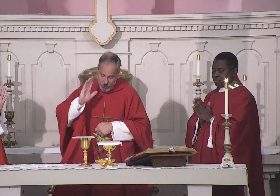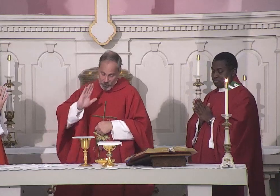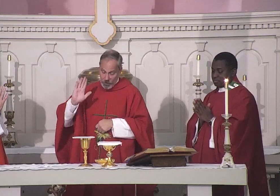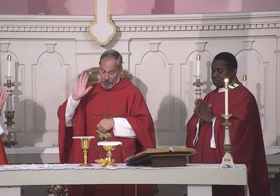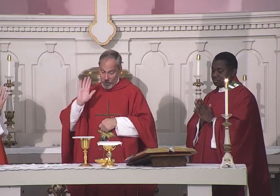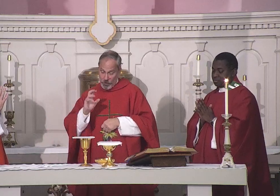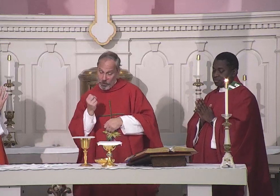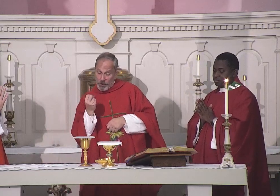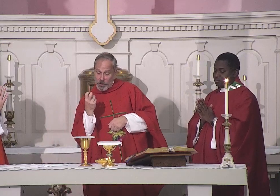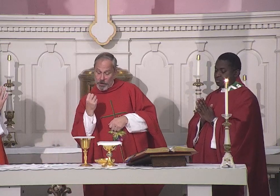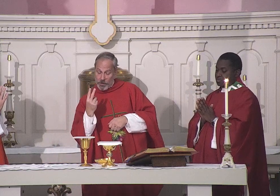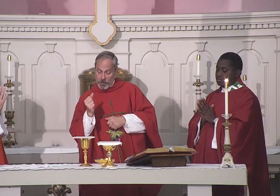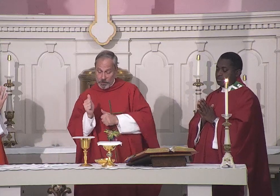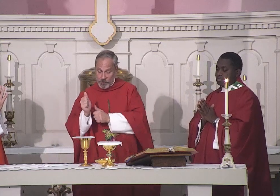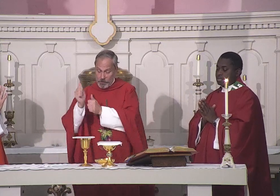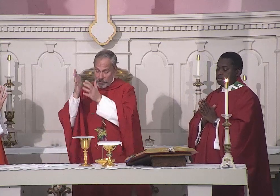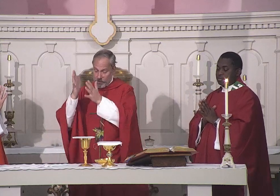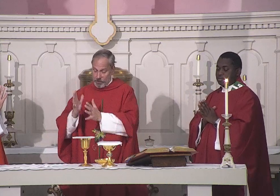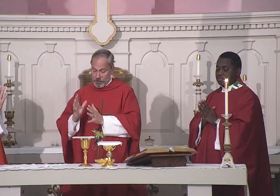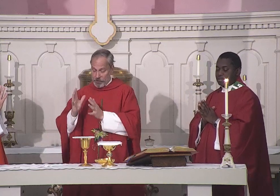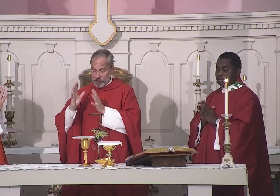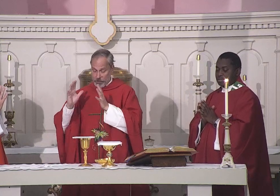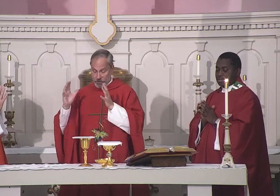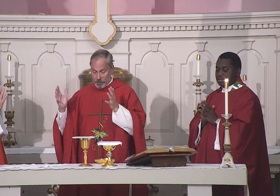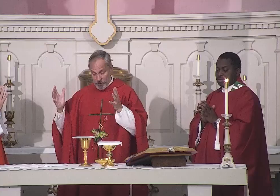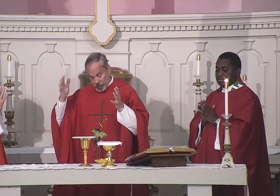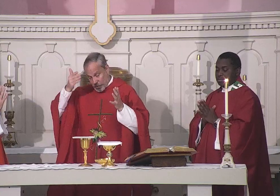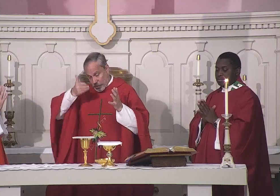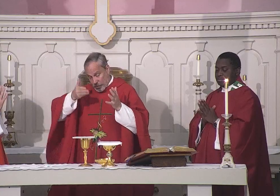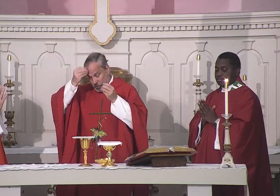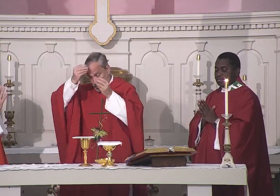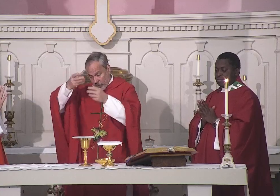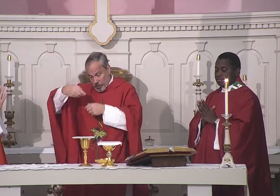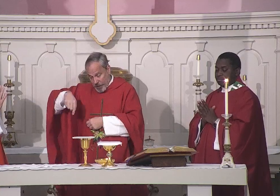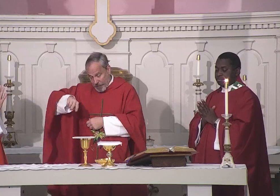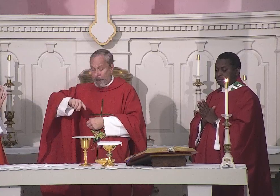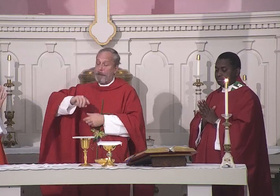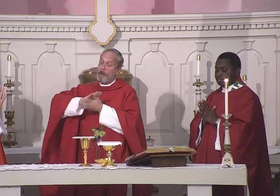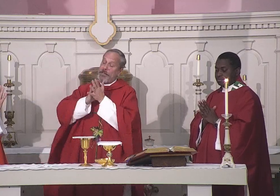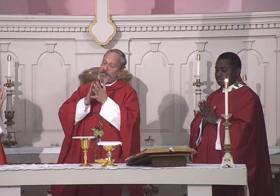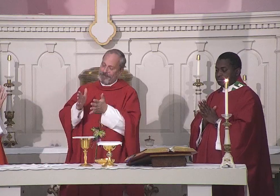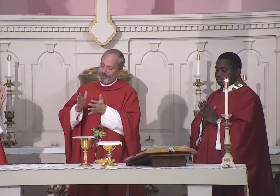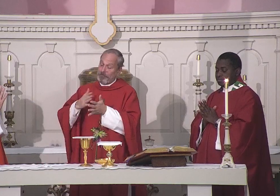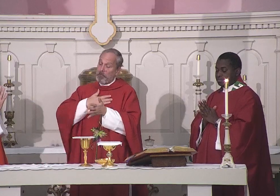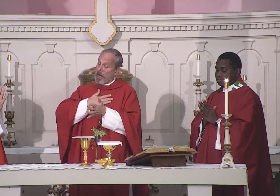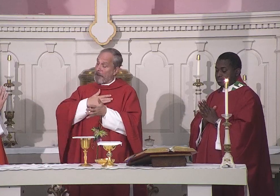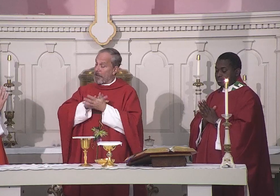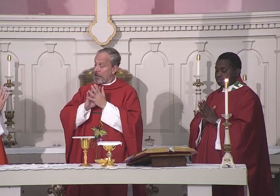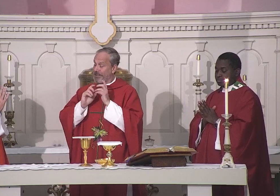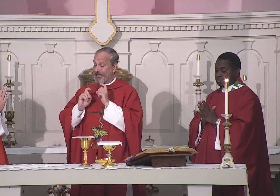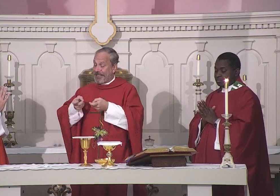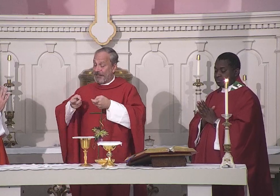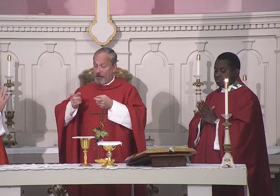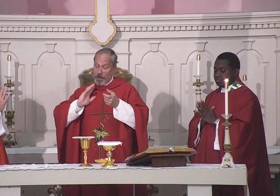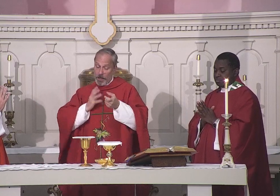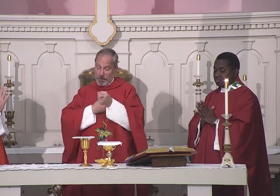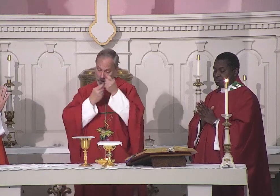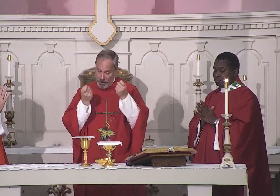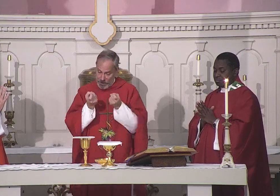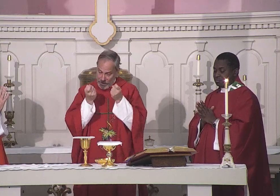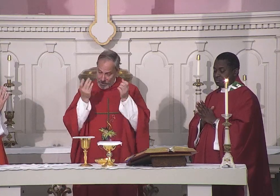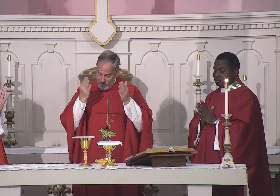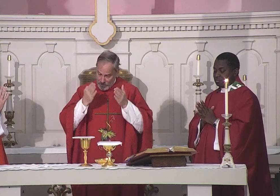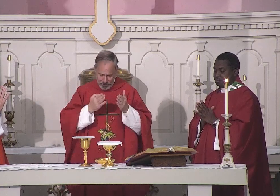Lord Jesus Christ, who said to your apostles, Peace I leave you, my peace I give